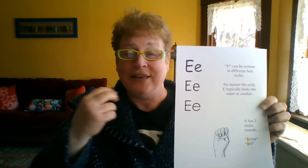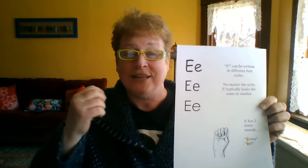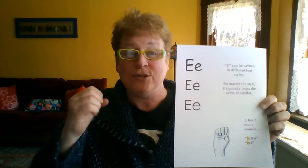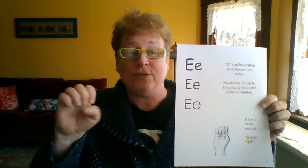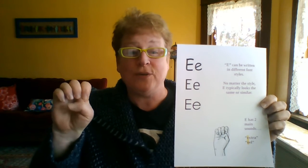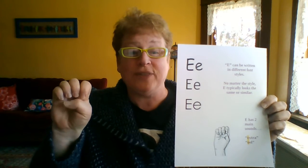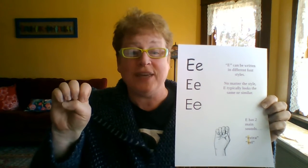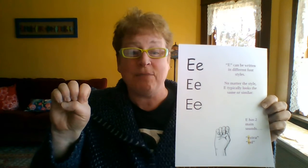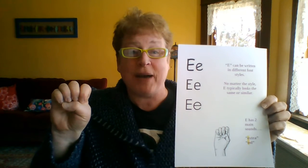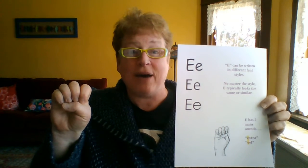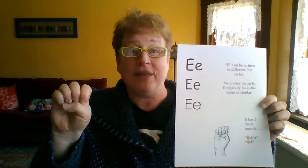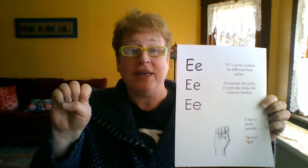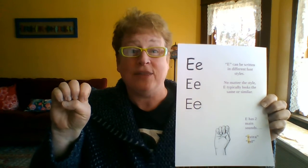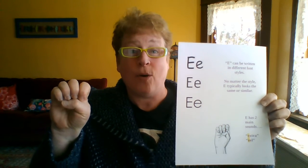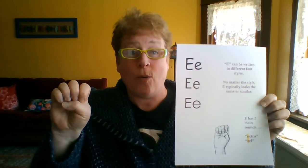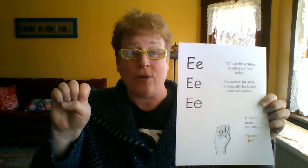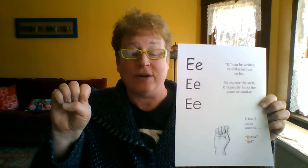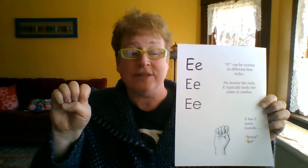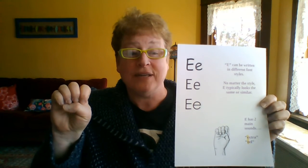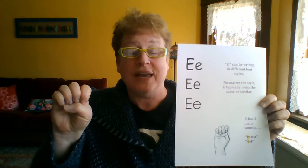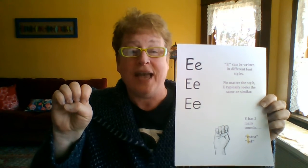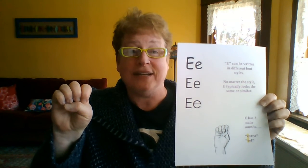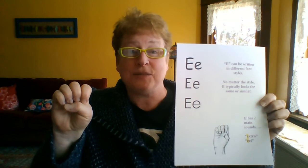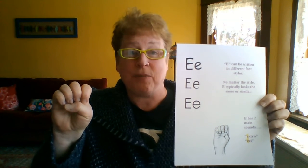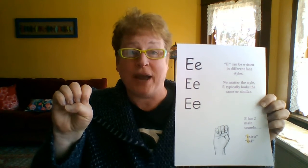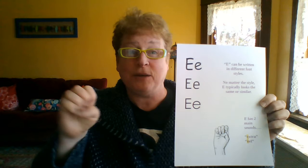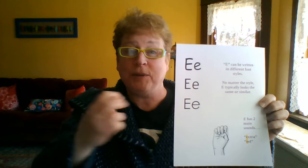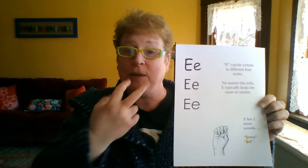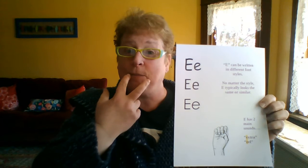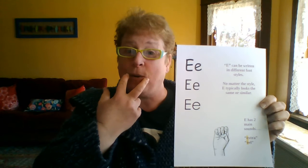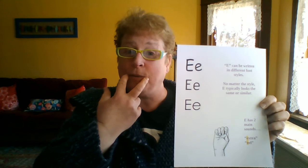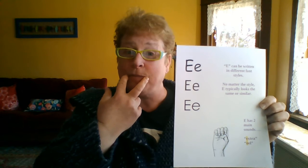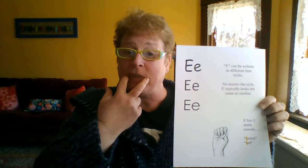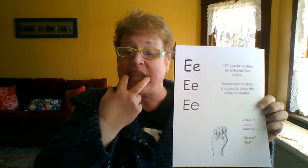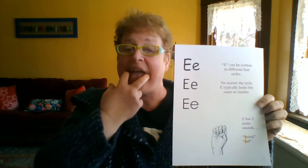So if you think about the horse and its bridle being pulled,